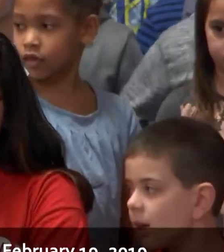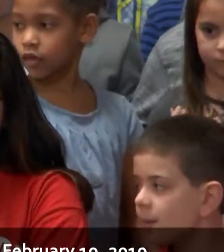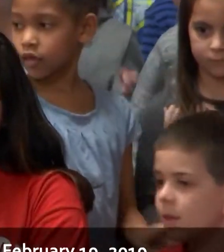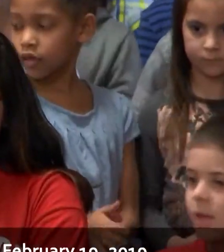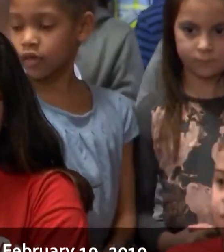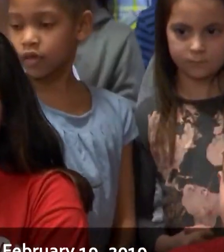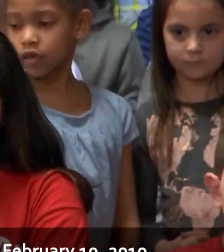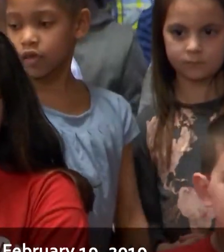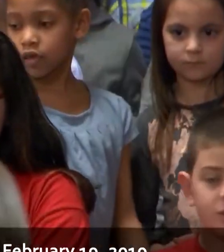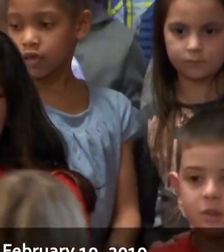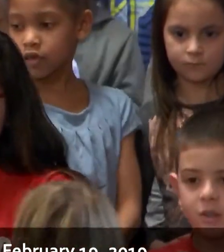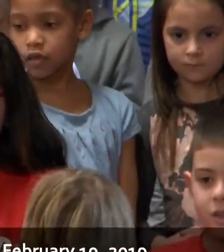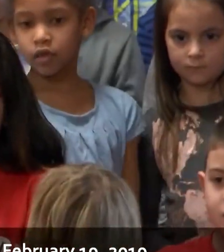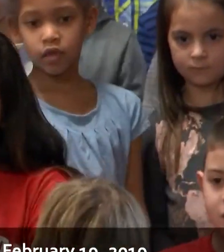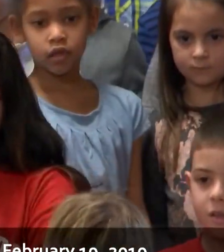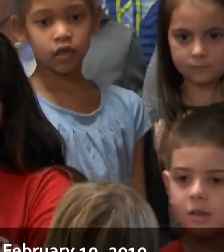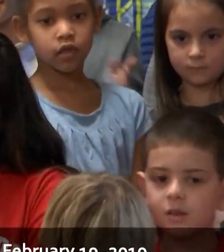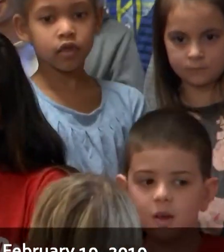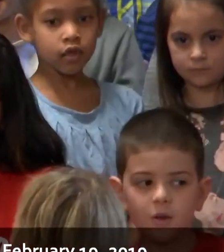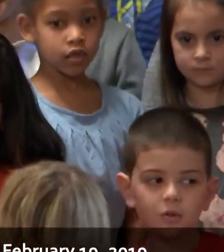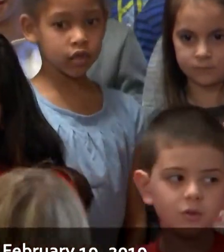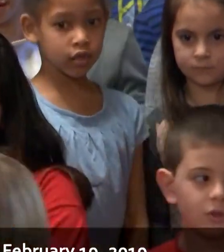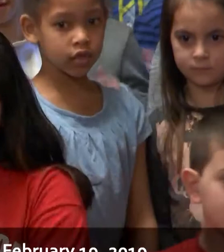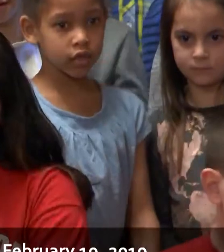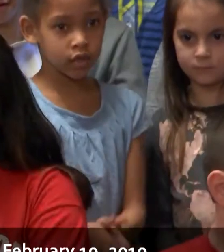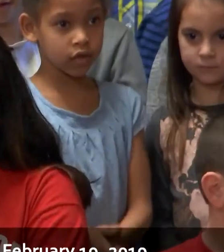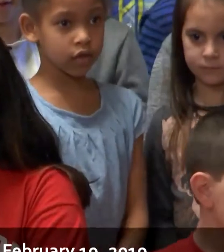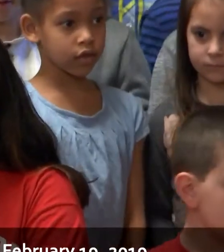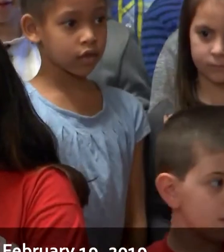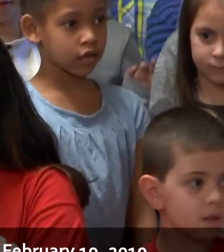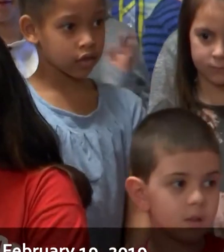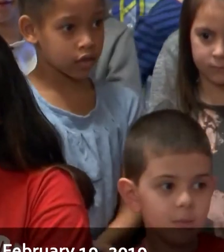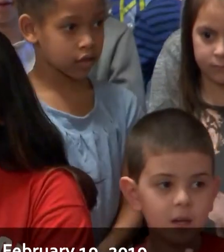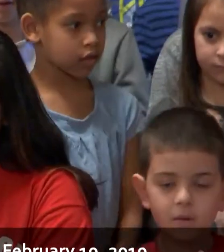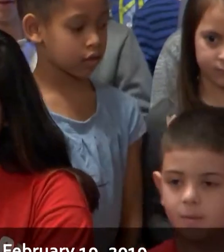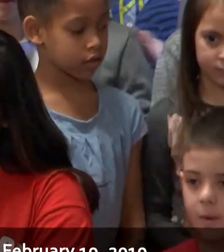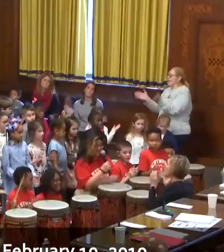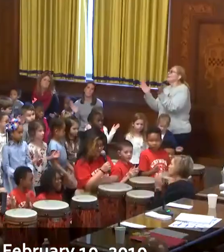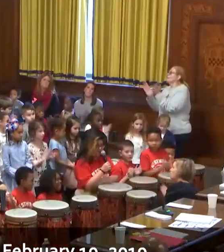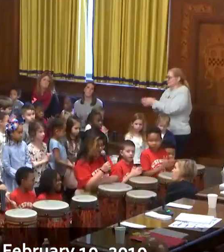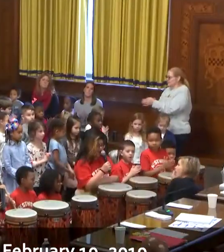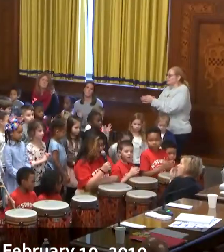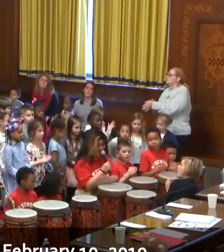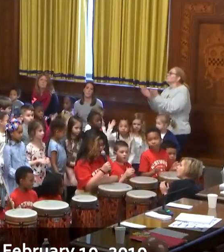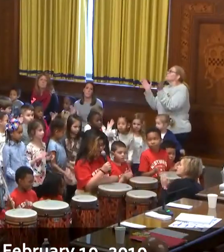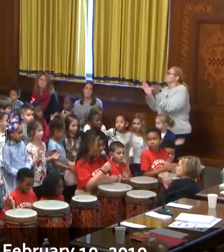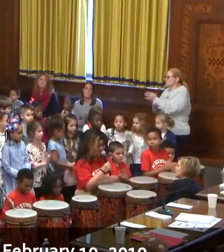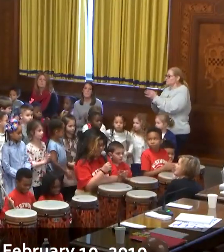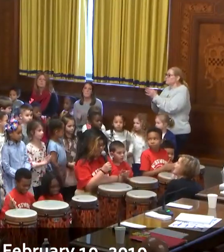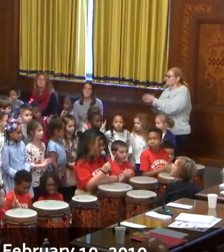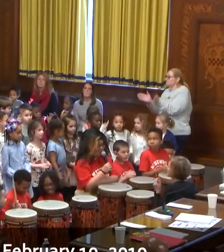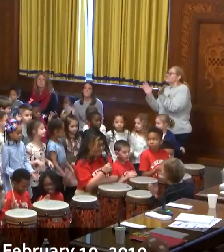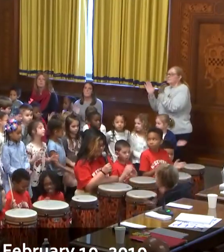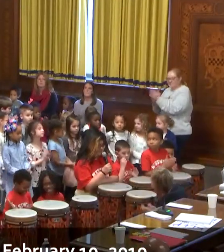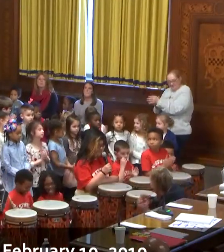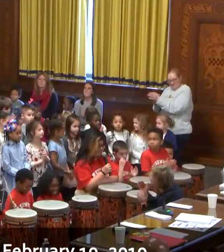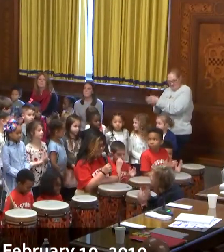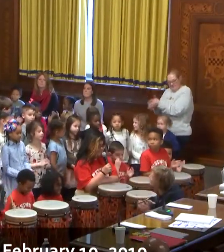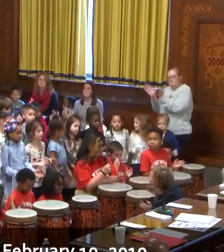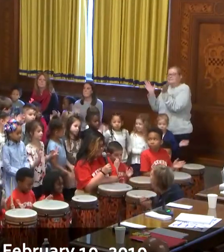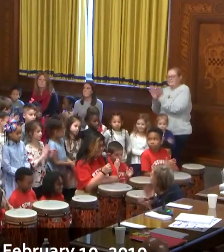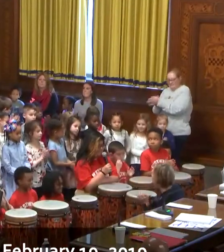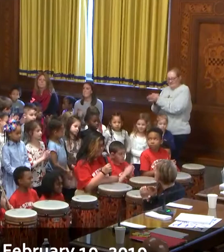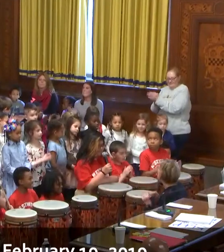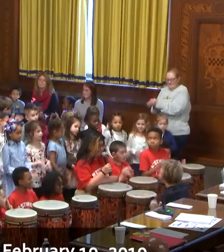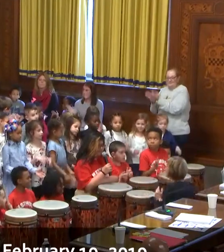take time in life, cause you got far ways to go. I was passing by, my brother called to me, and he